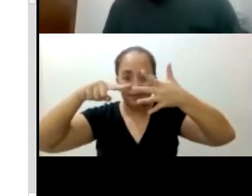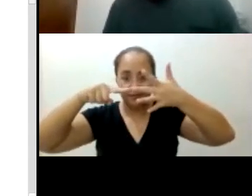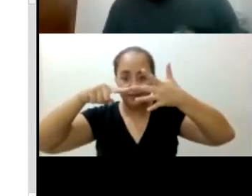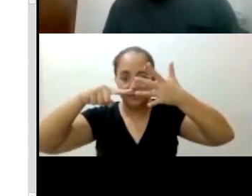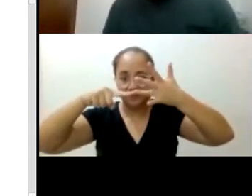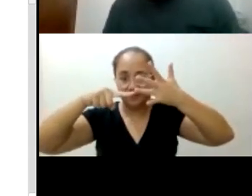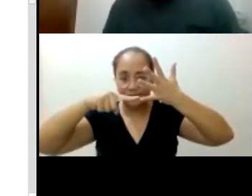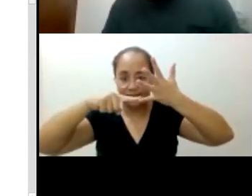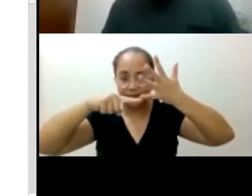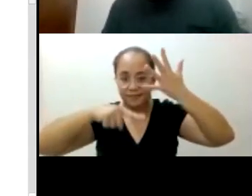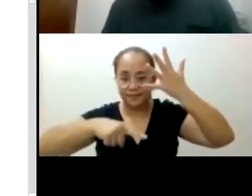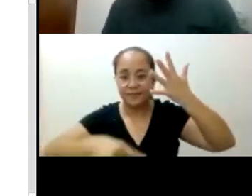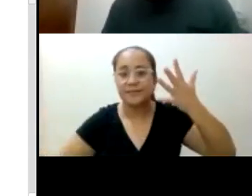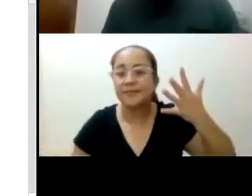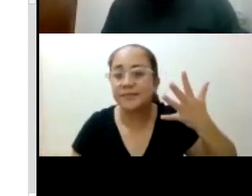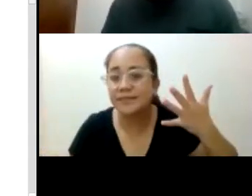I see C.